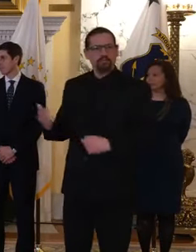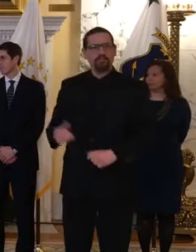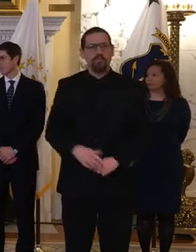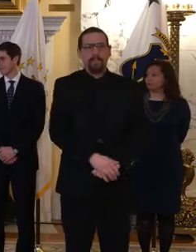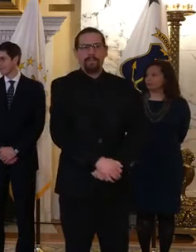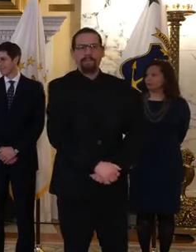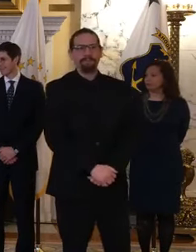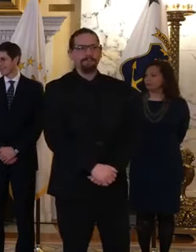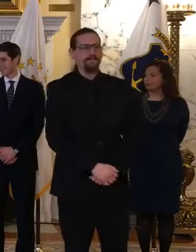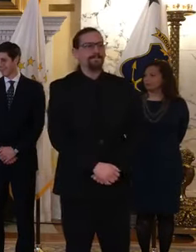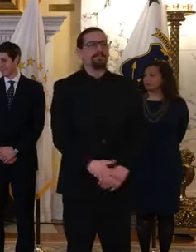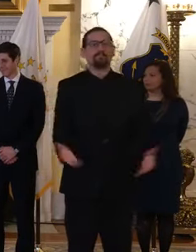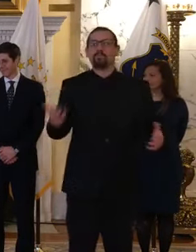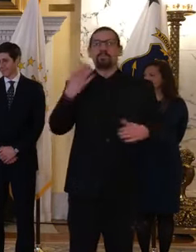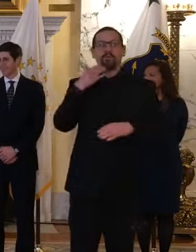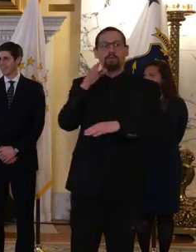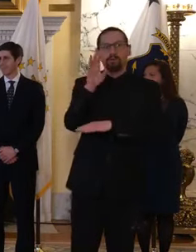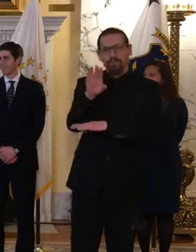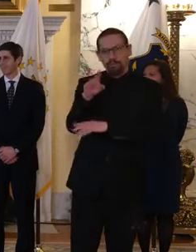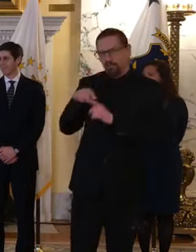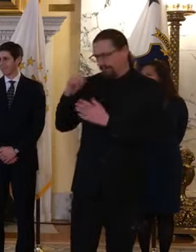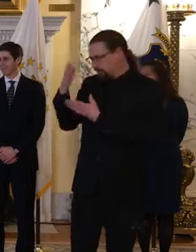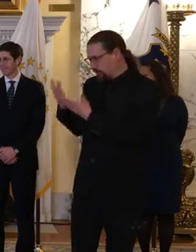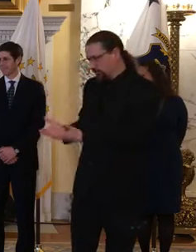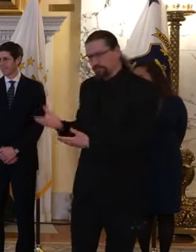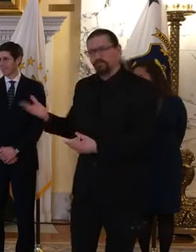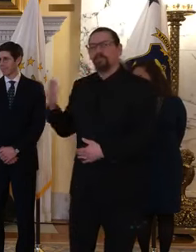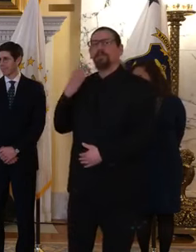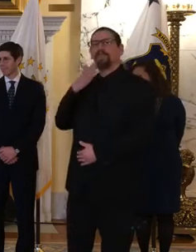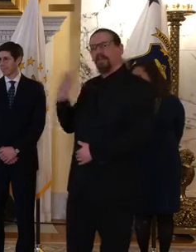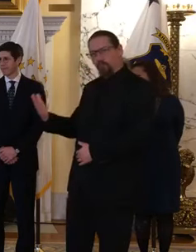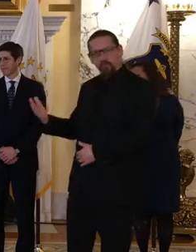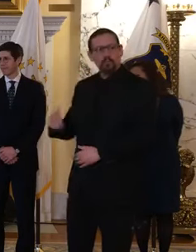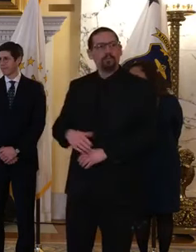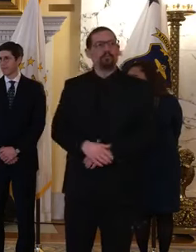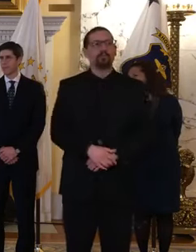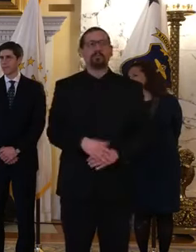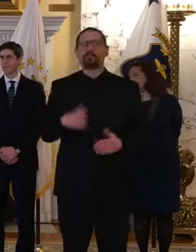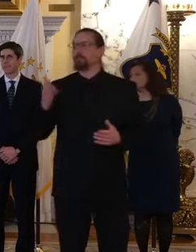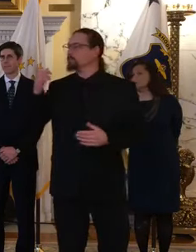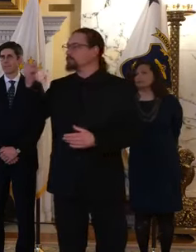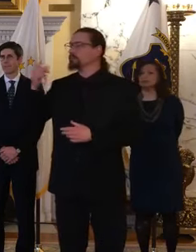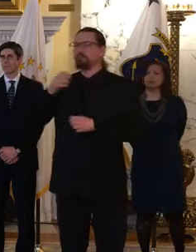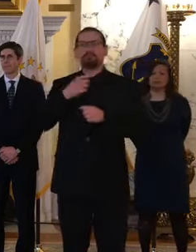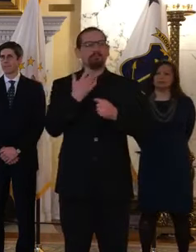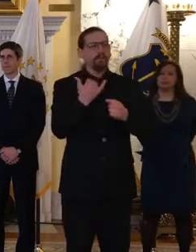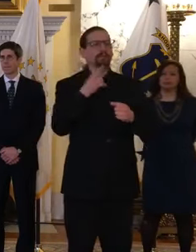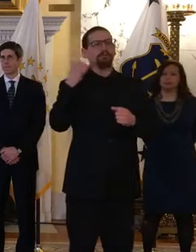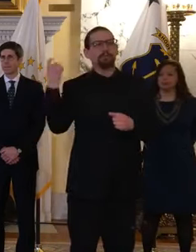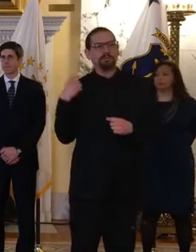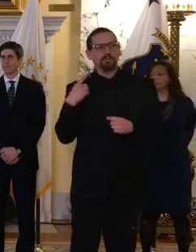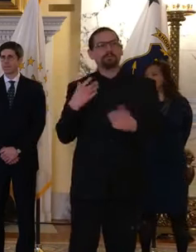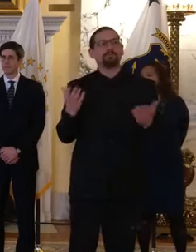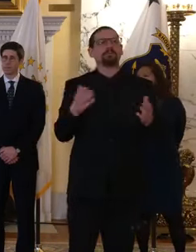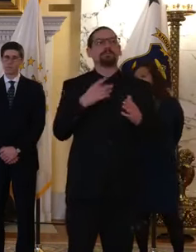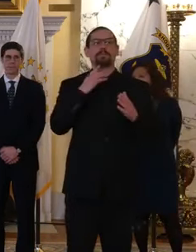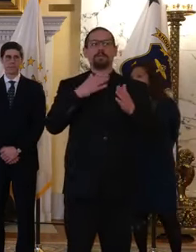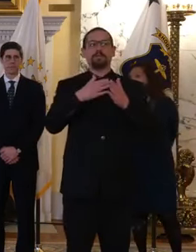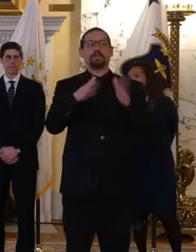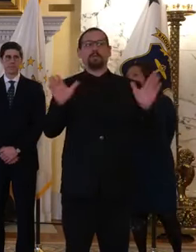Good afternoon, Governor. Good afternoon. And to everyone at home, we begin with, should the General Assembly be making plans to meet remotely